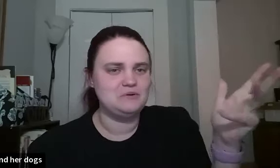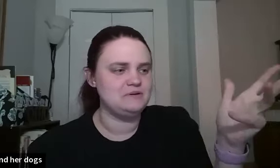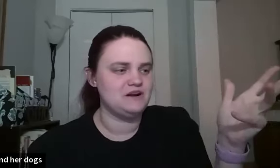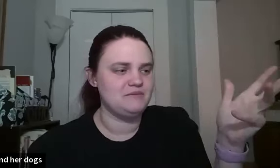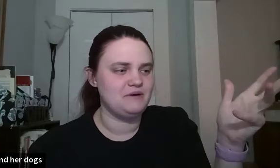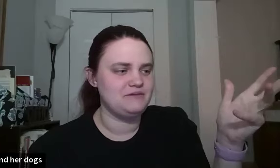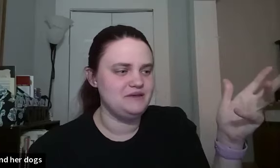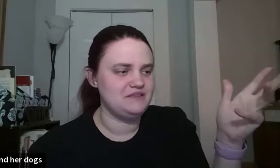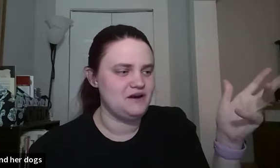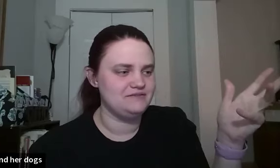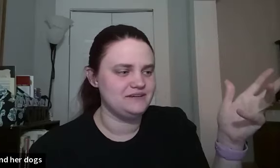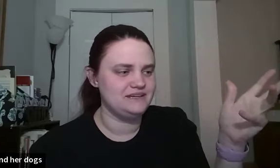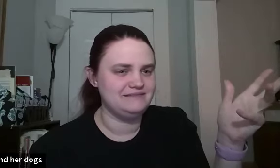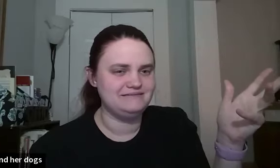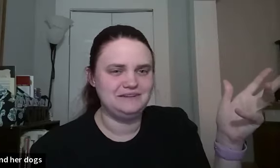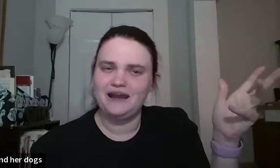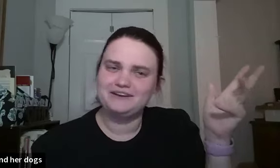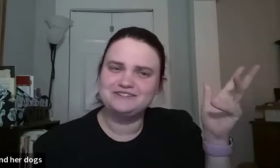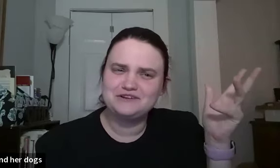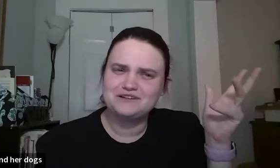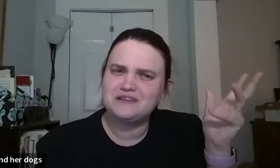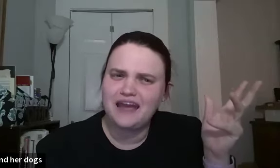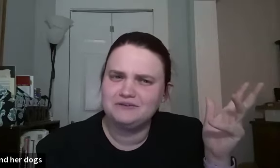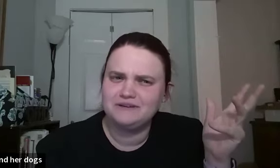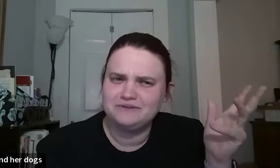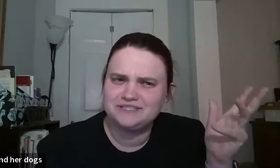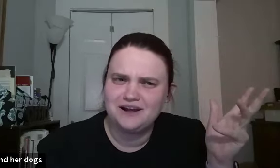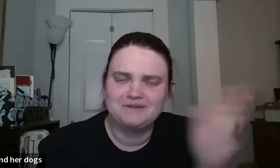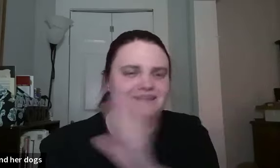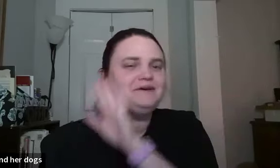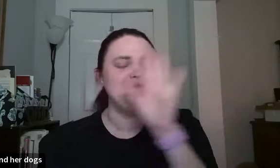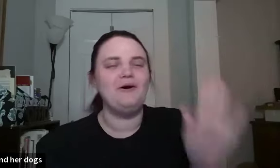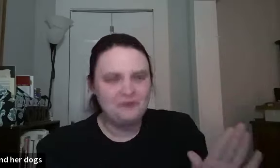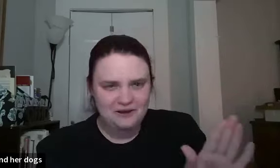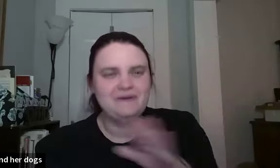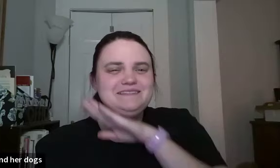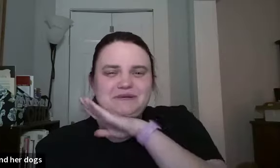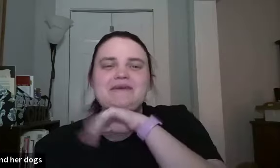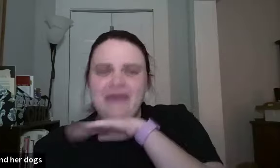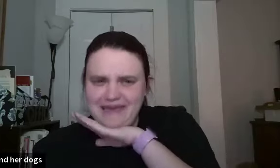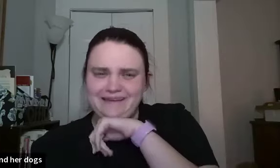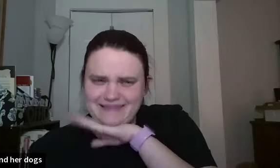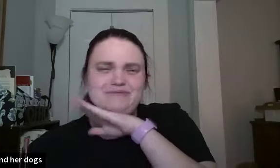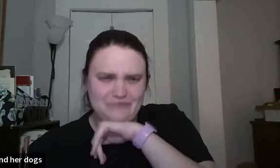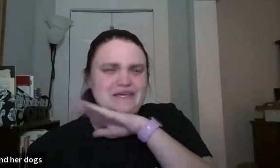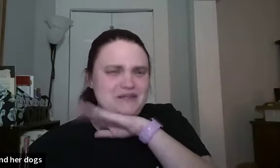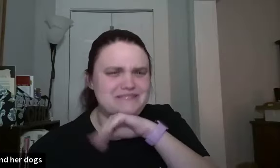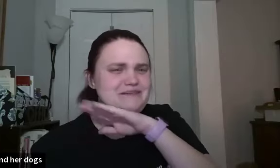we were talking about, where I immediately thought of it, and I could see you guys were like, I don't get what she's talking about. I was like, hold on, wait till we hit pig, then you'll see what I